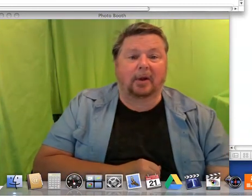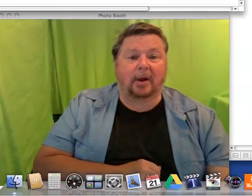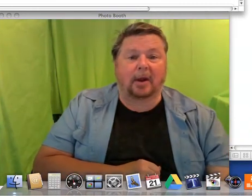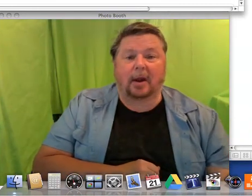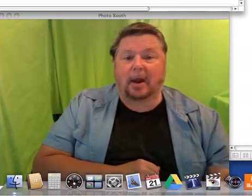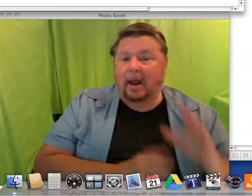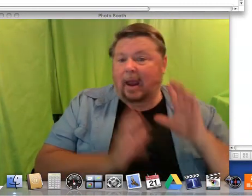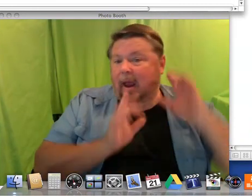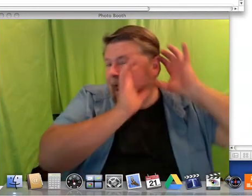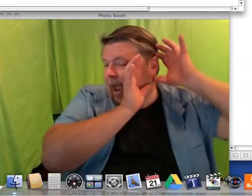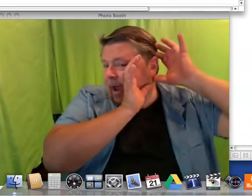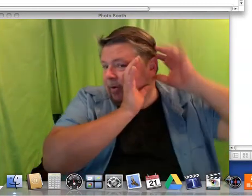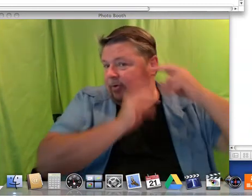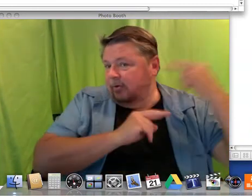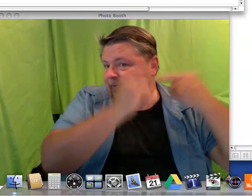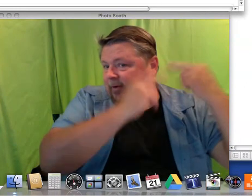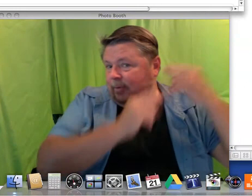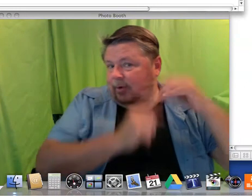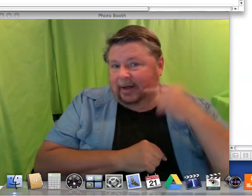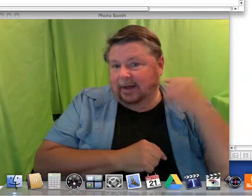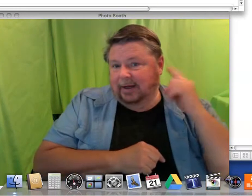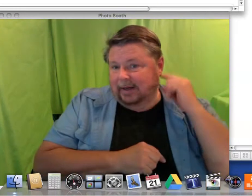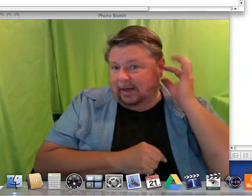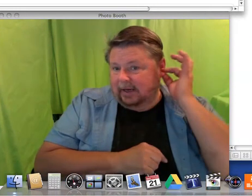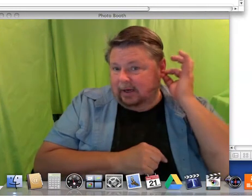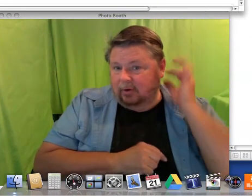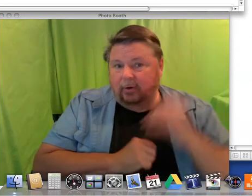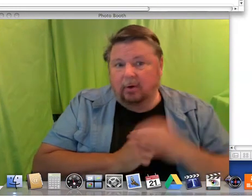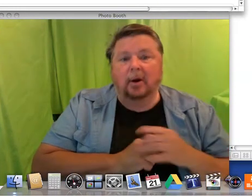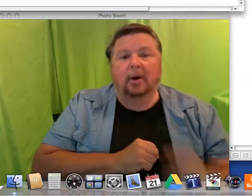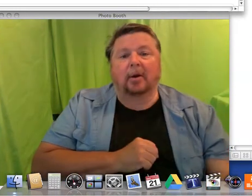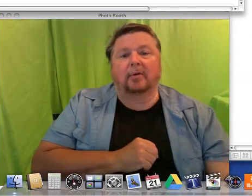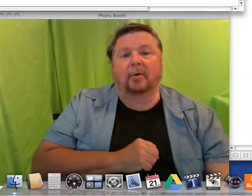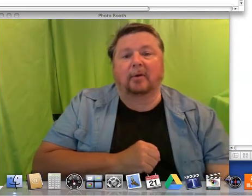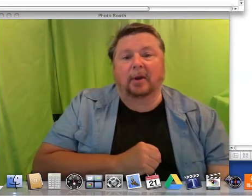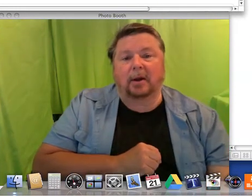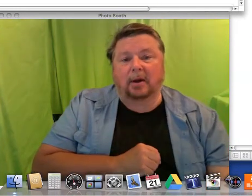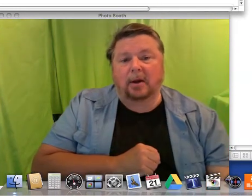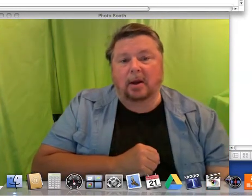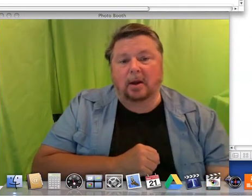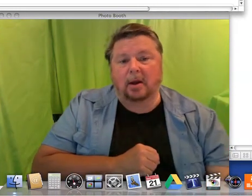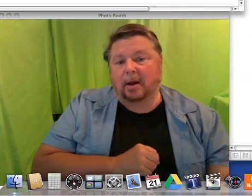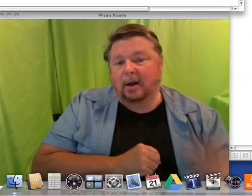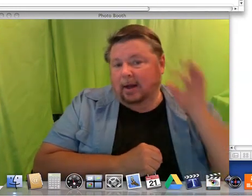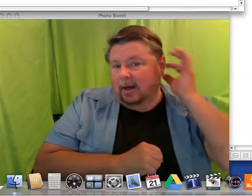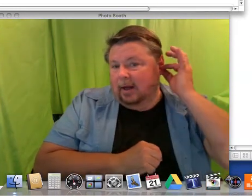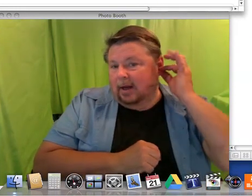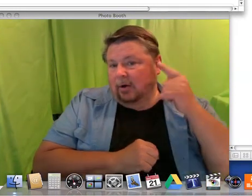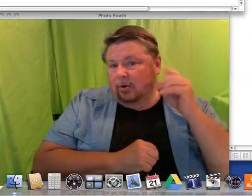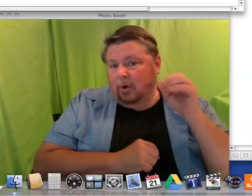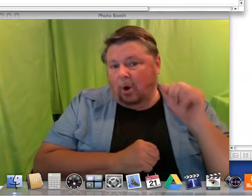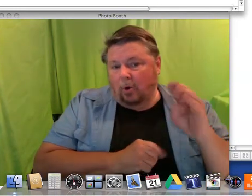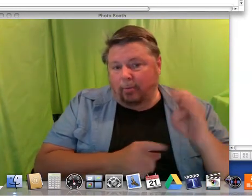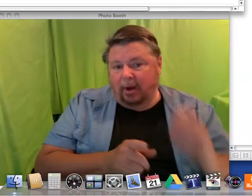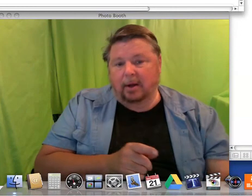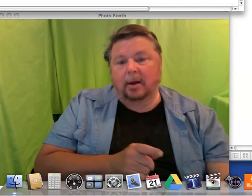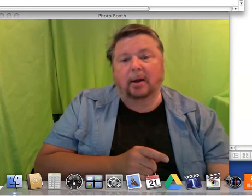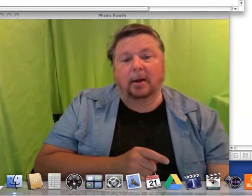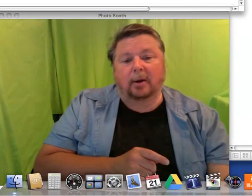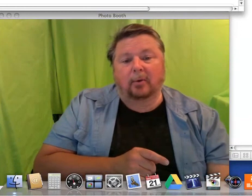the outer visible ear. So you have the ear